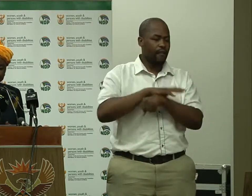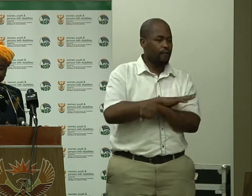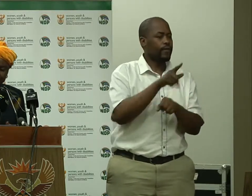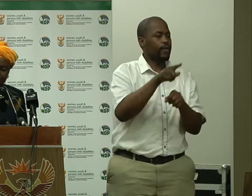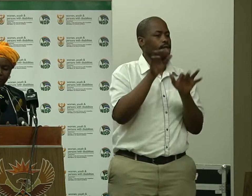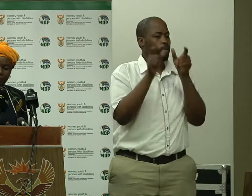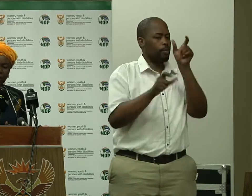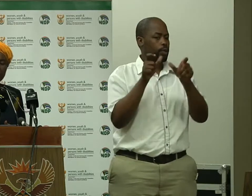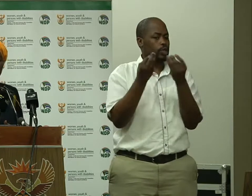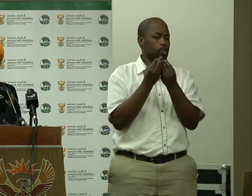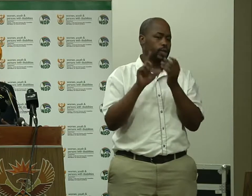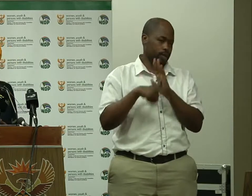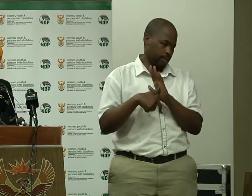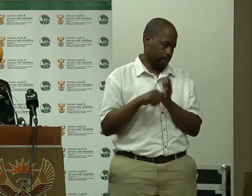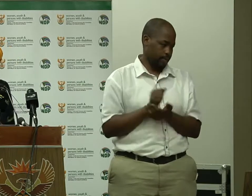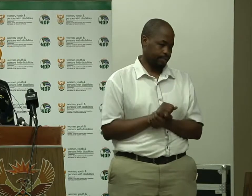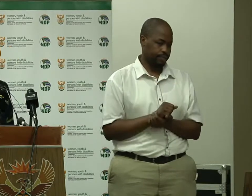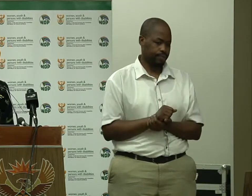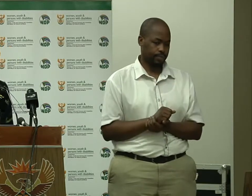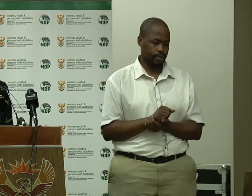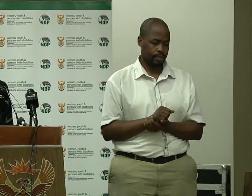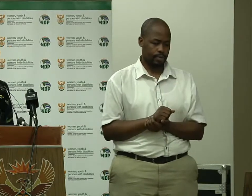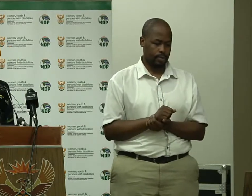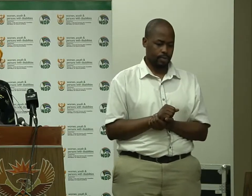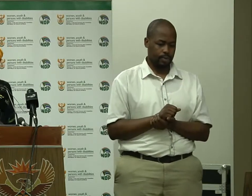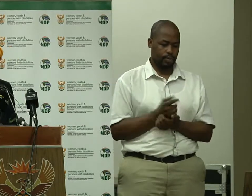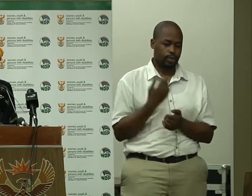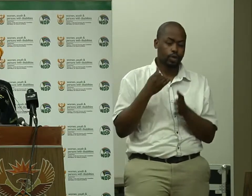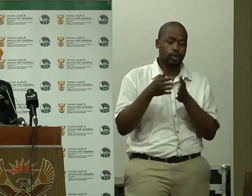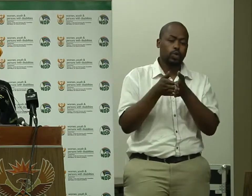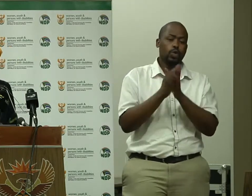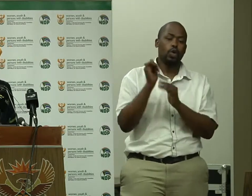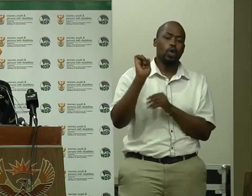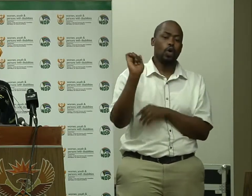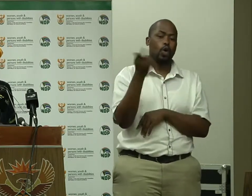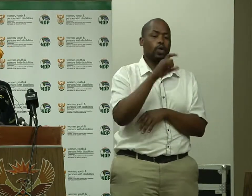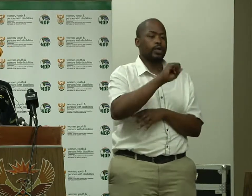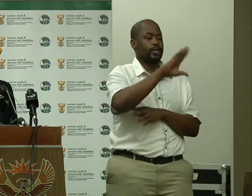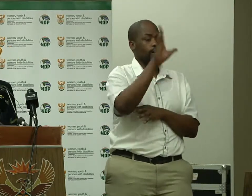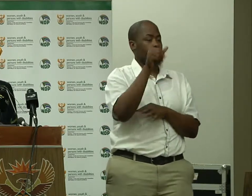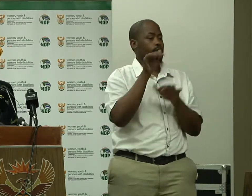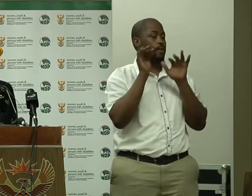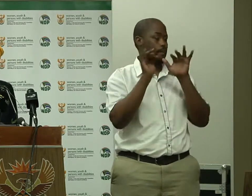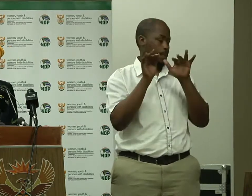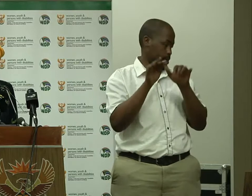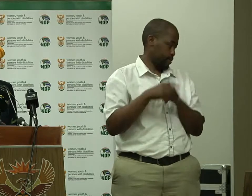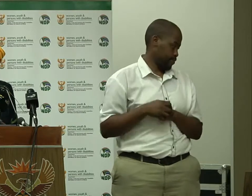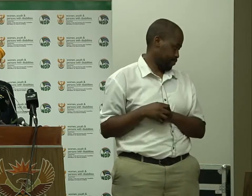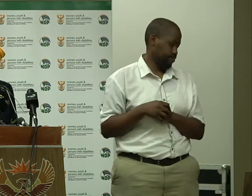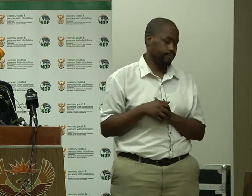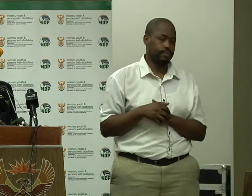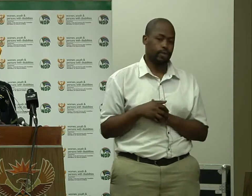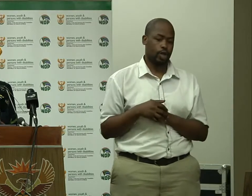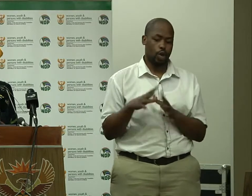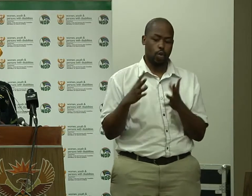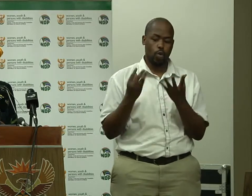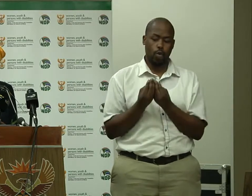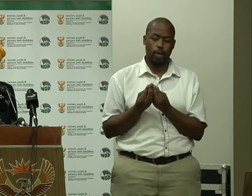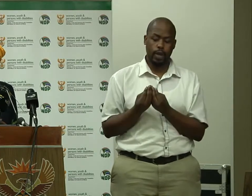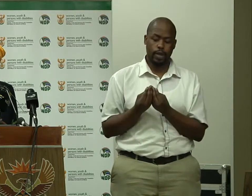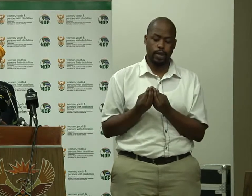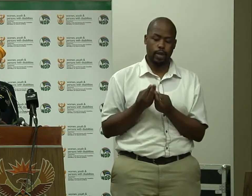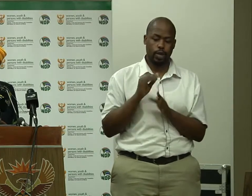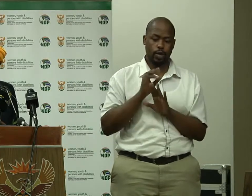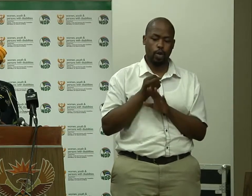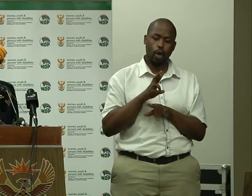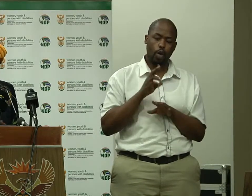disability. We really call on every South African citizen, with or